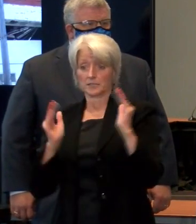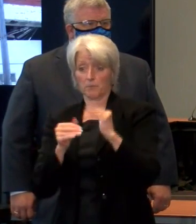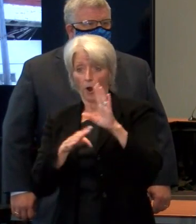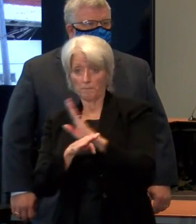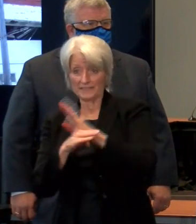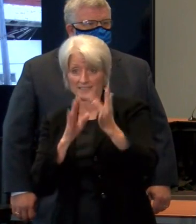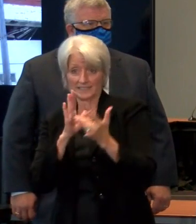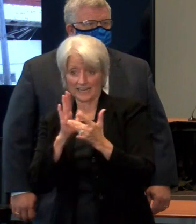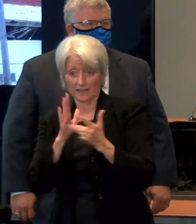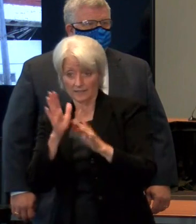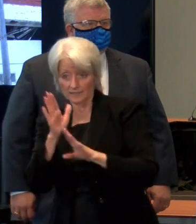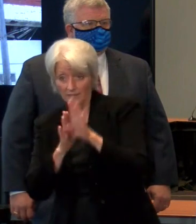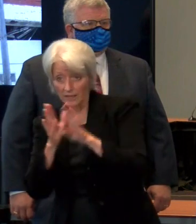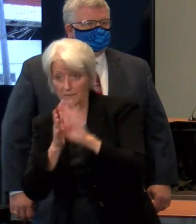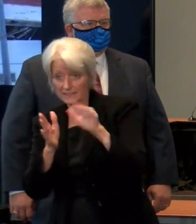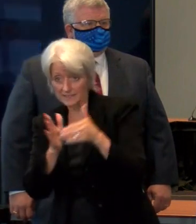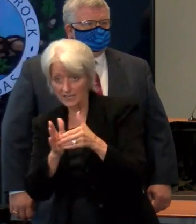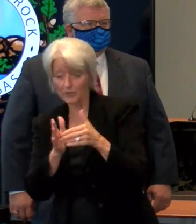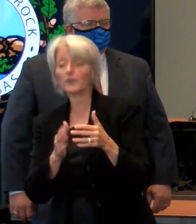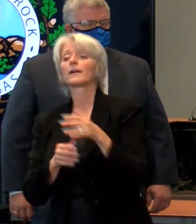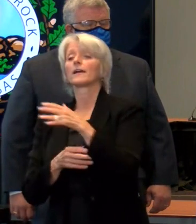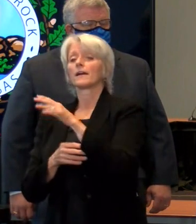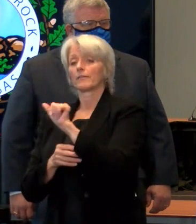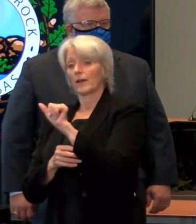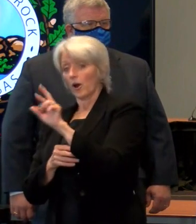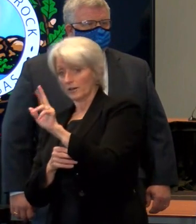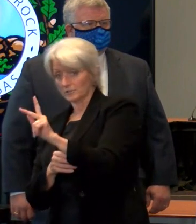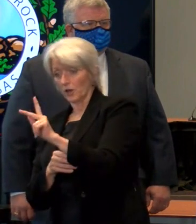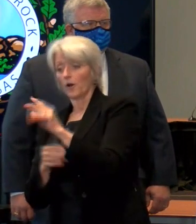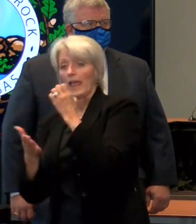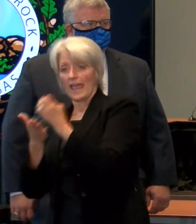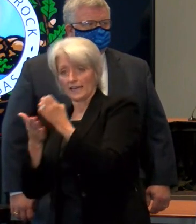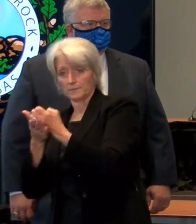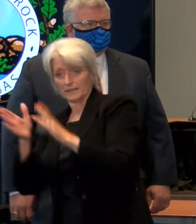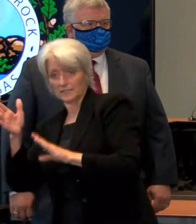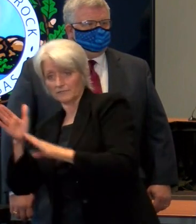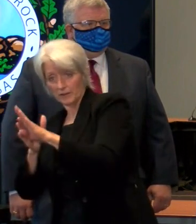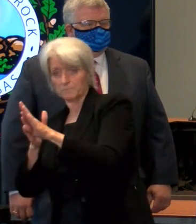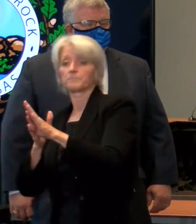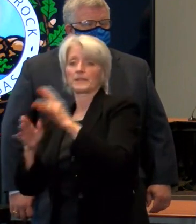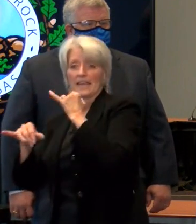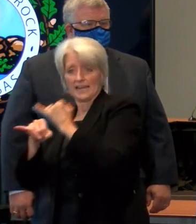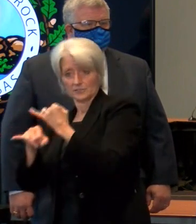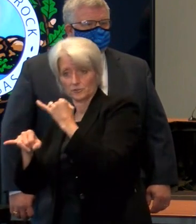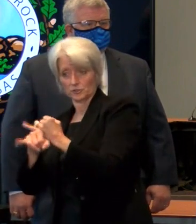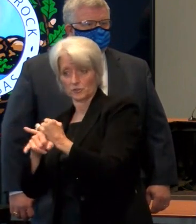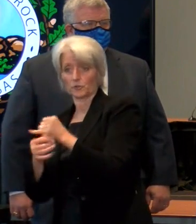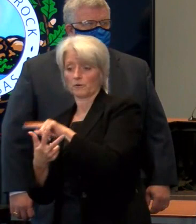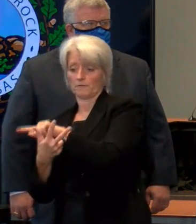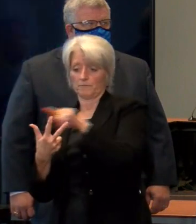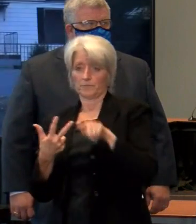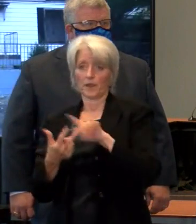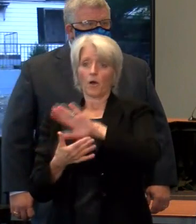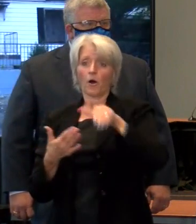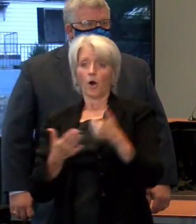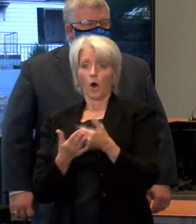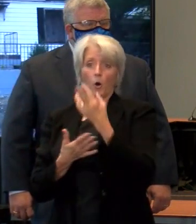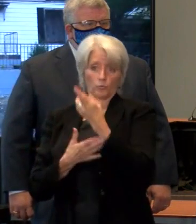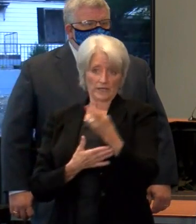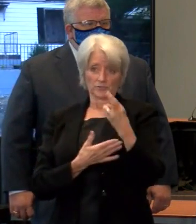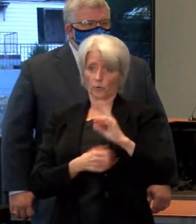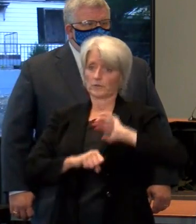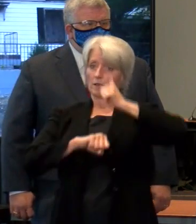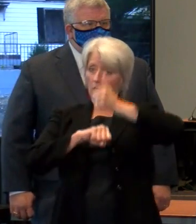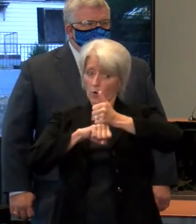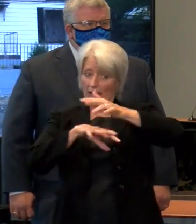Business Technology Development Center, and the Arkansas Economic Development Institute are all resources located